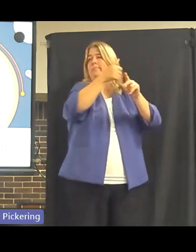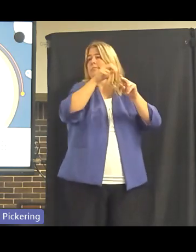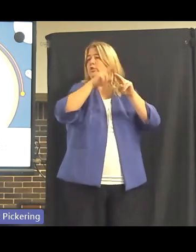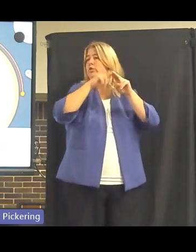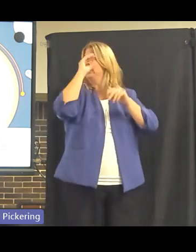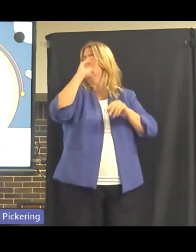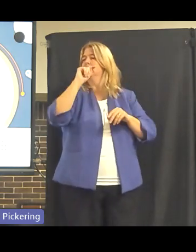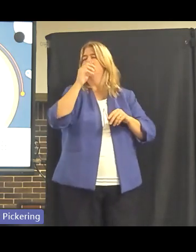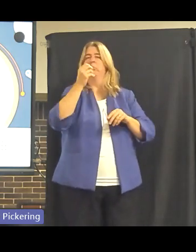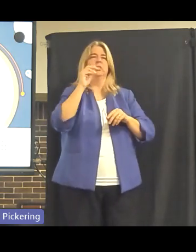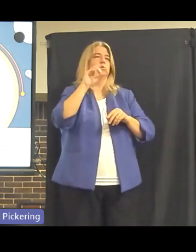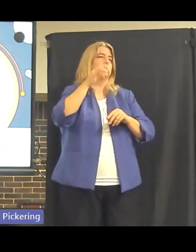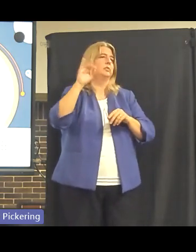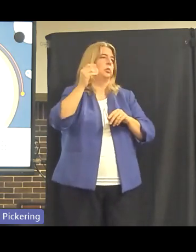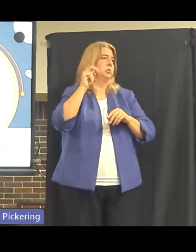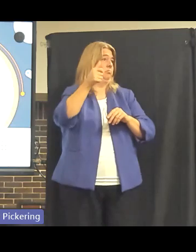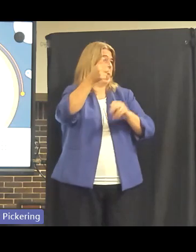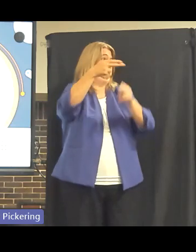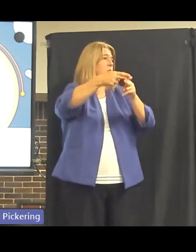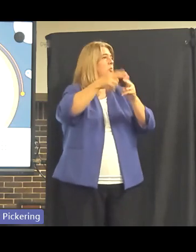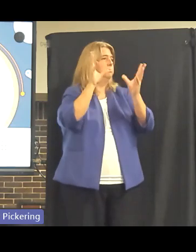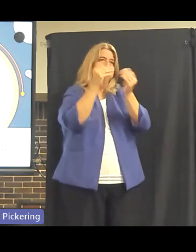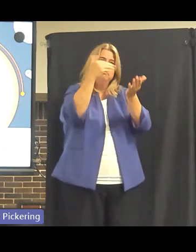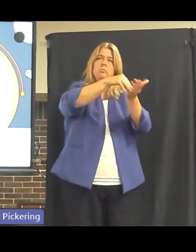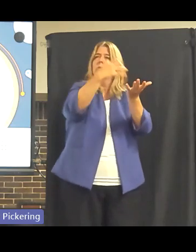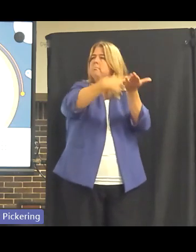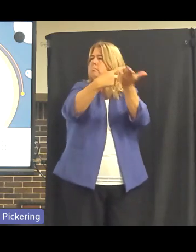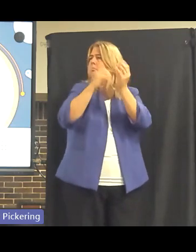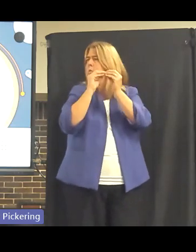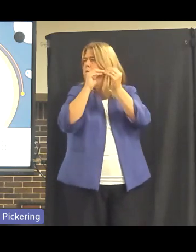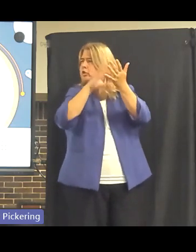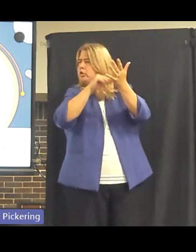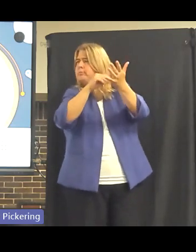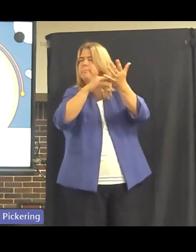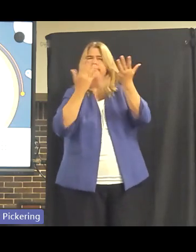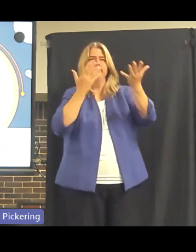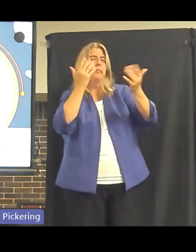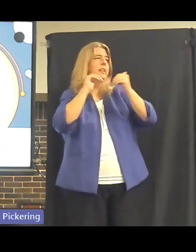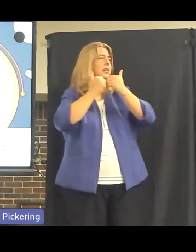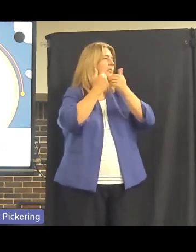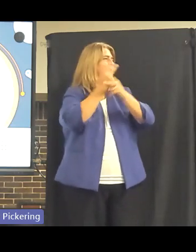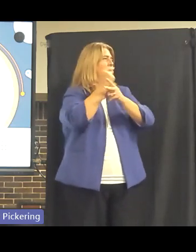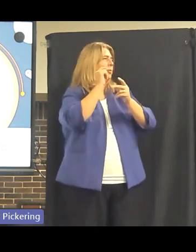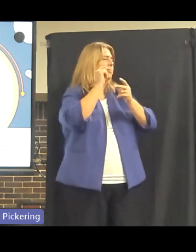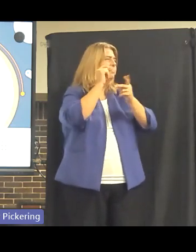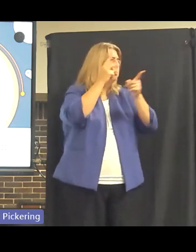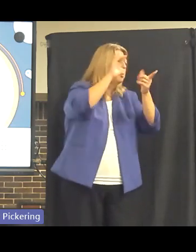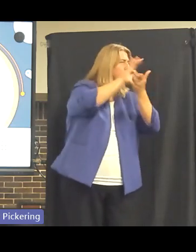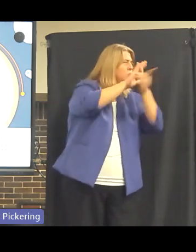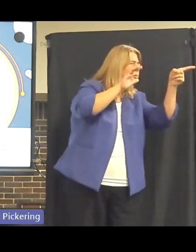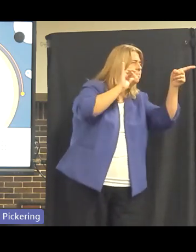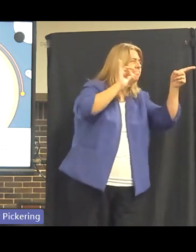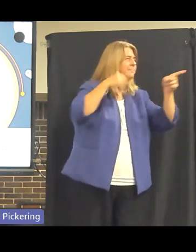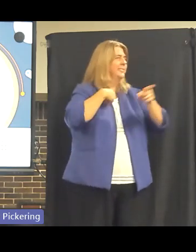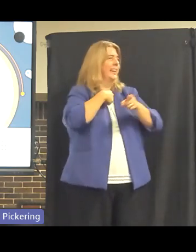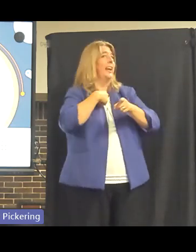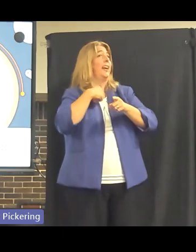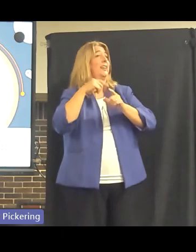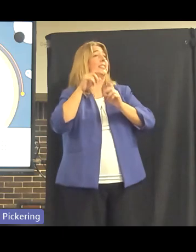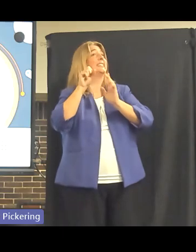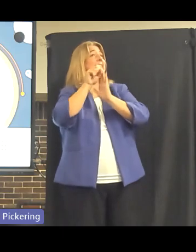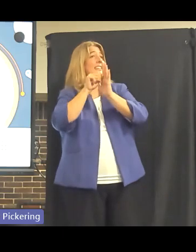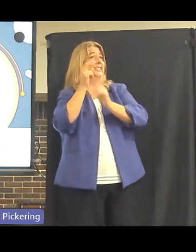And Representative Thompson did say that he hoped that we would be able to meet again and continue